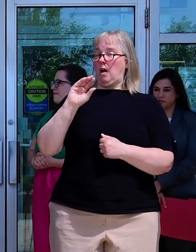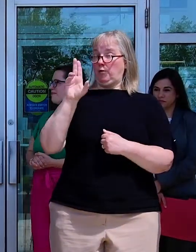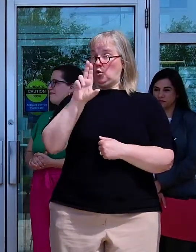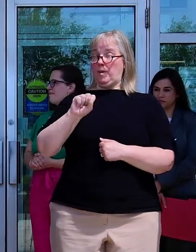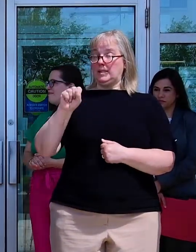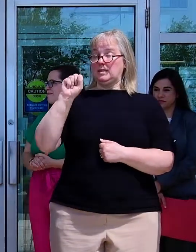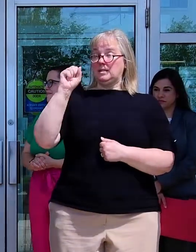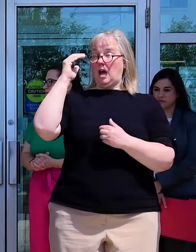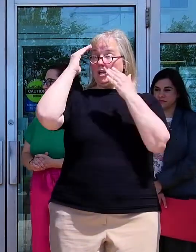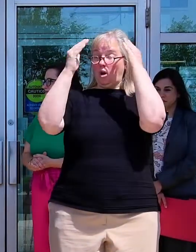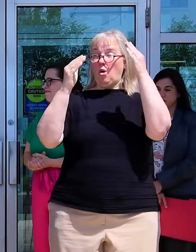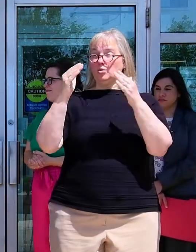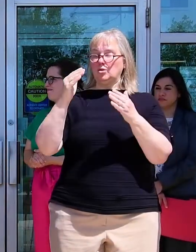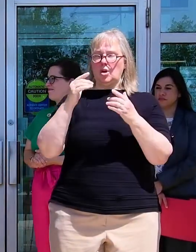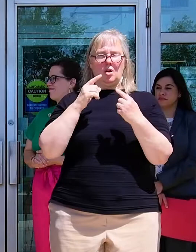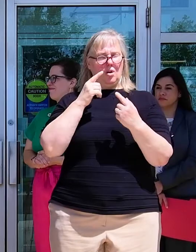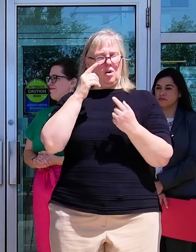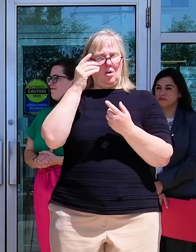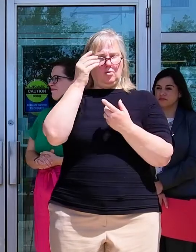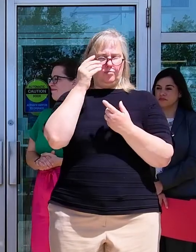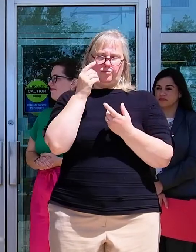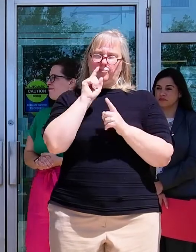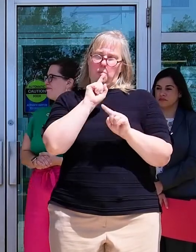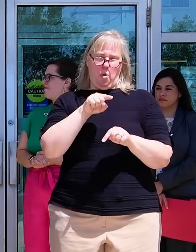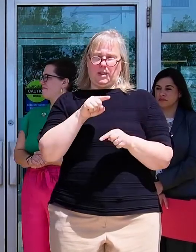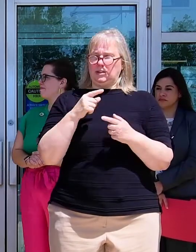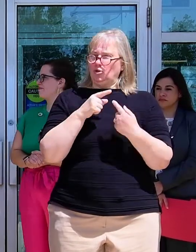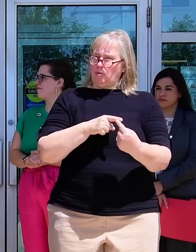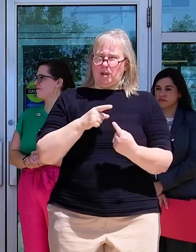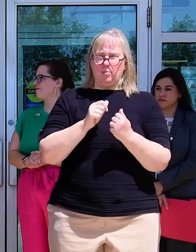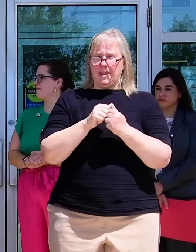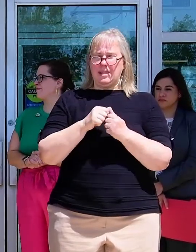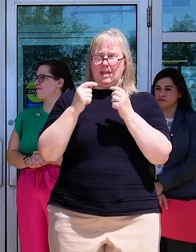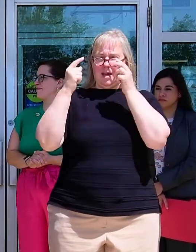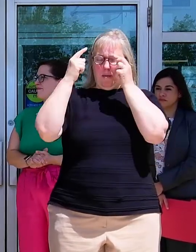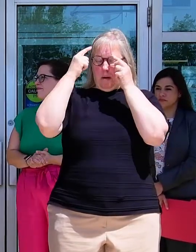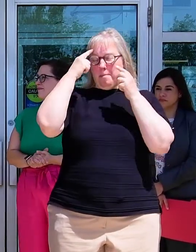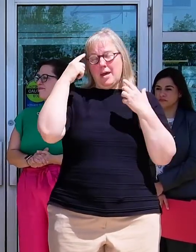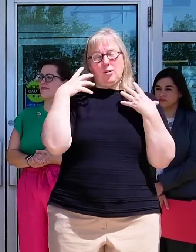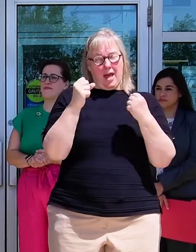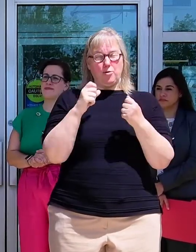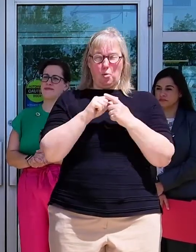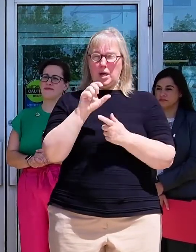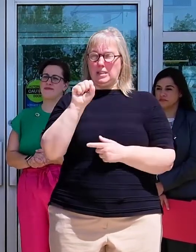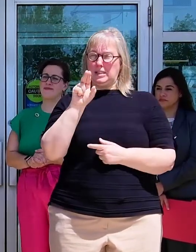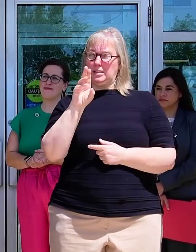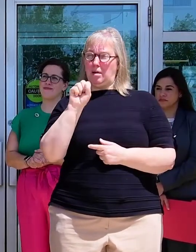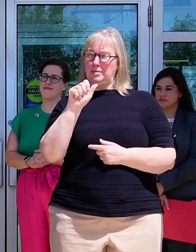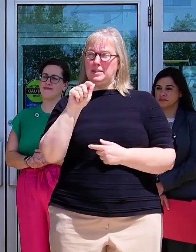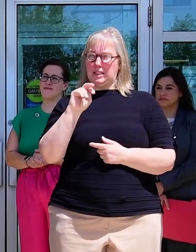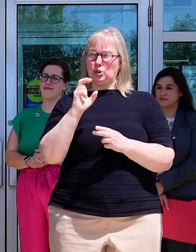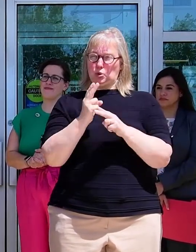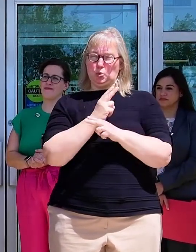adults reported struggling with mental health or substance use during the height of the pandemic.